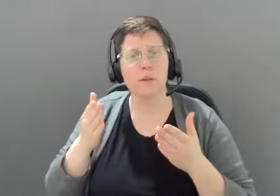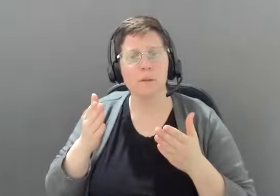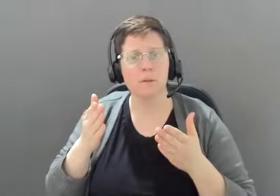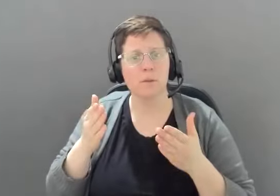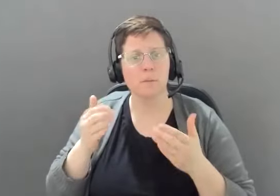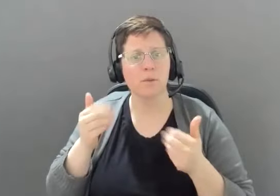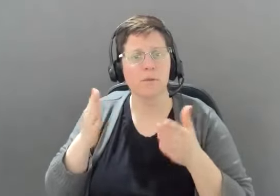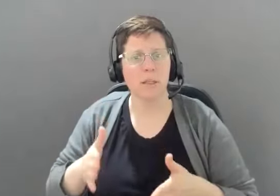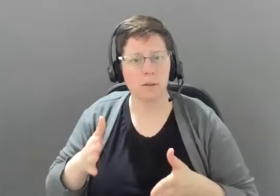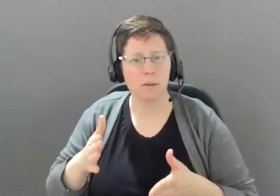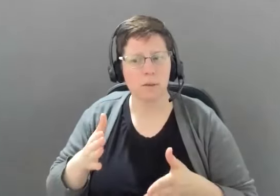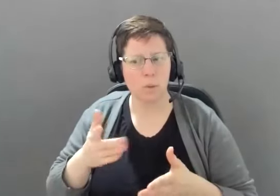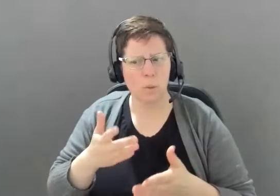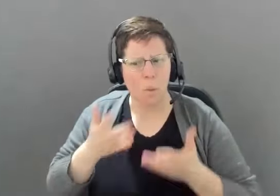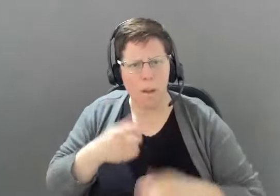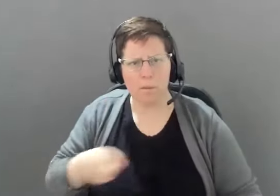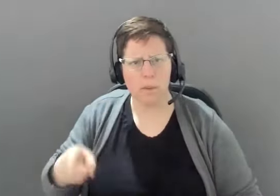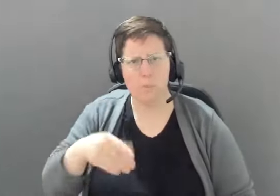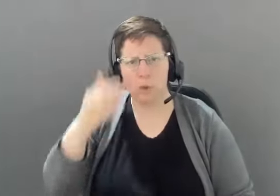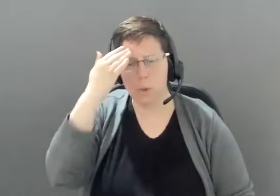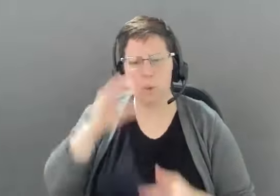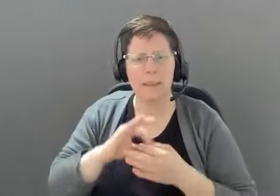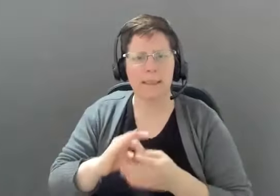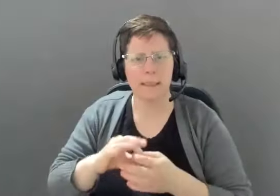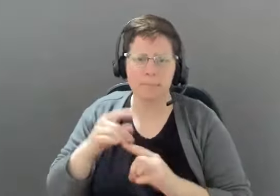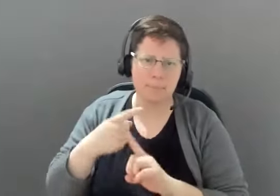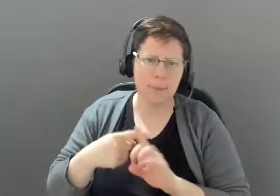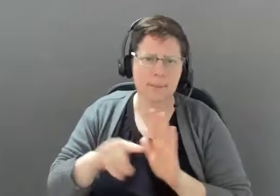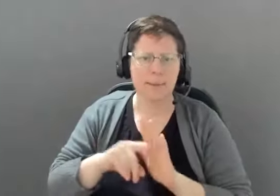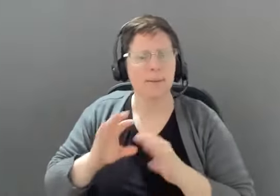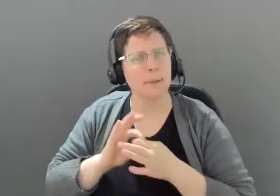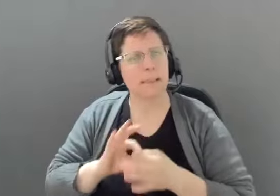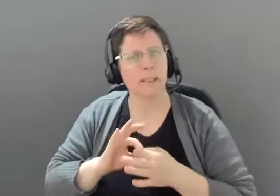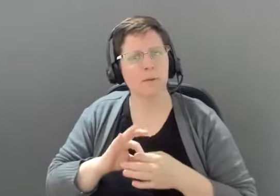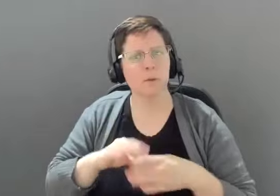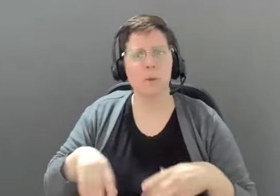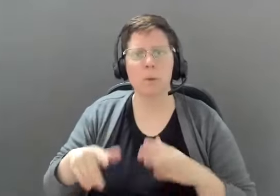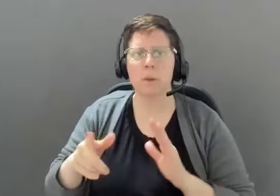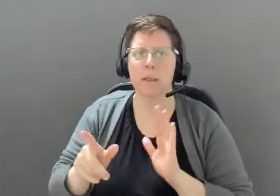when considering pros and cons of a publication ban and speaking with survivors?